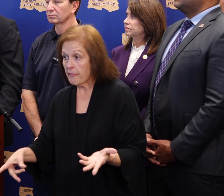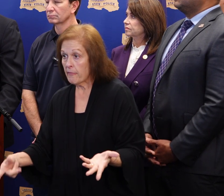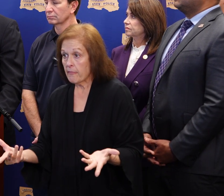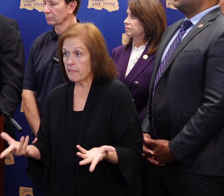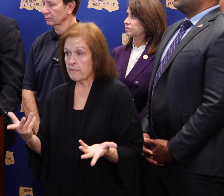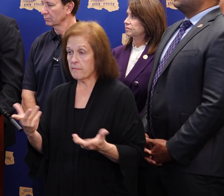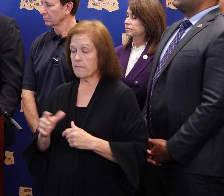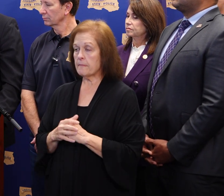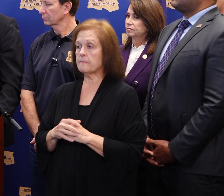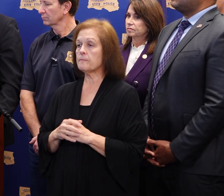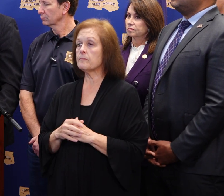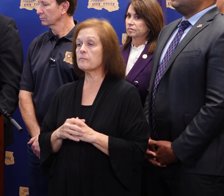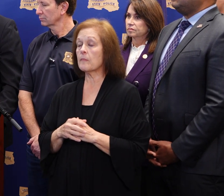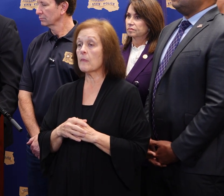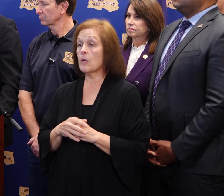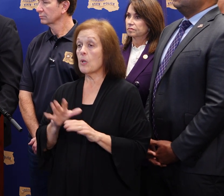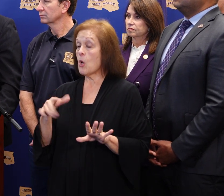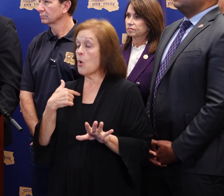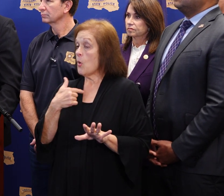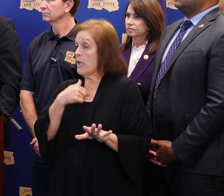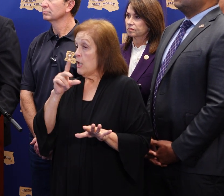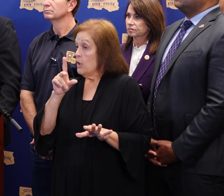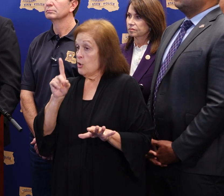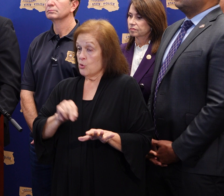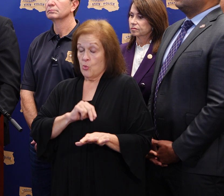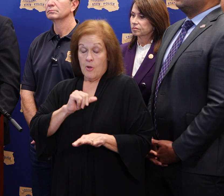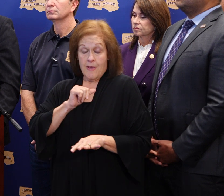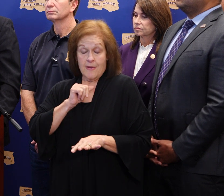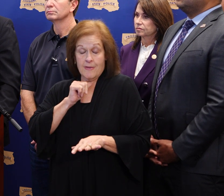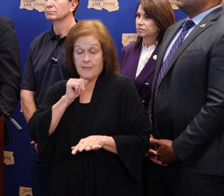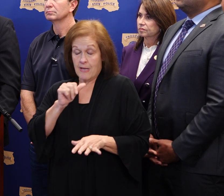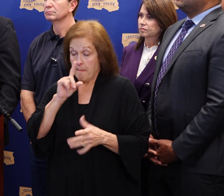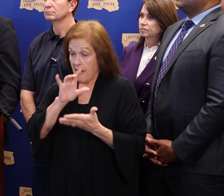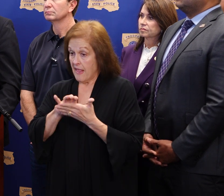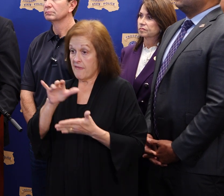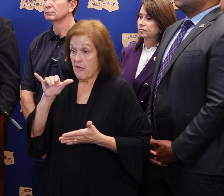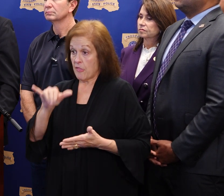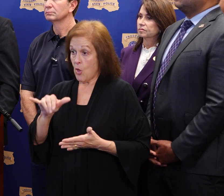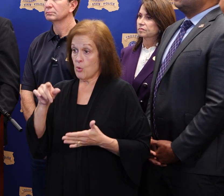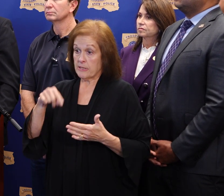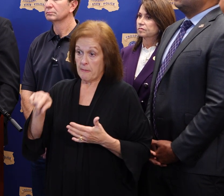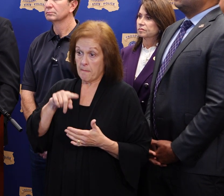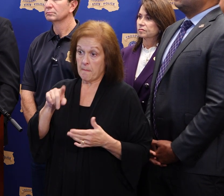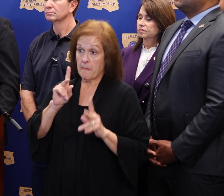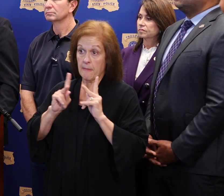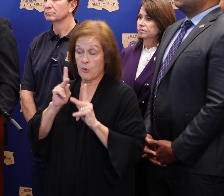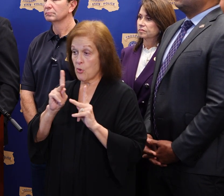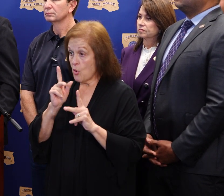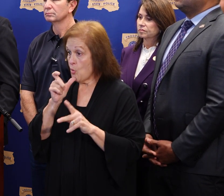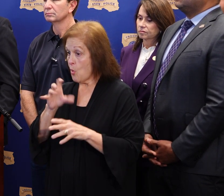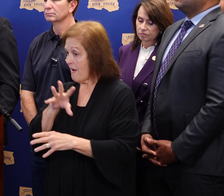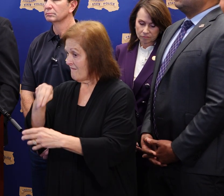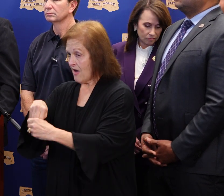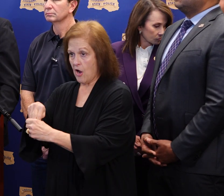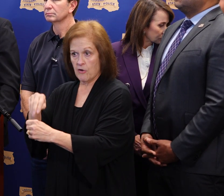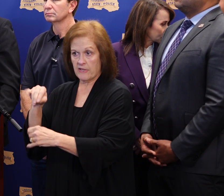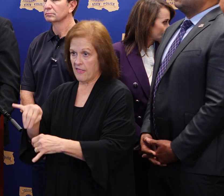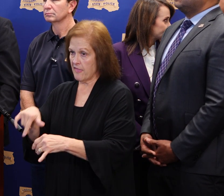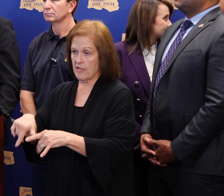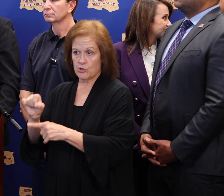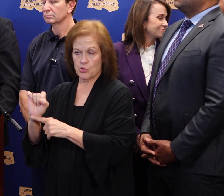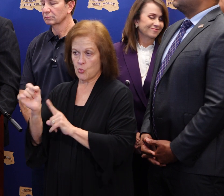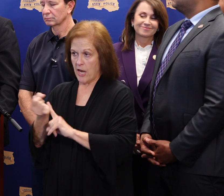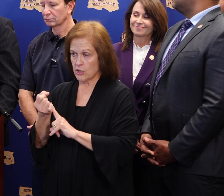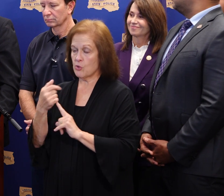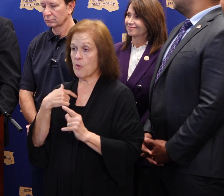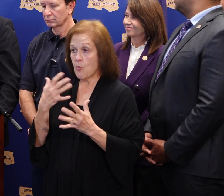clear, again, we do not believe at this point these people are involved in this incident in any way. We